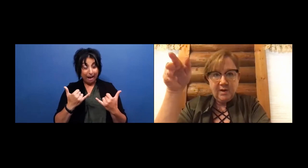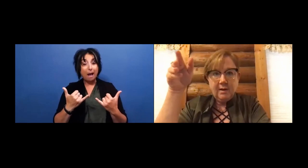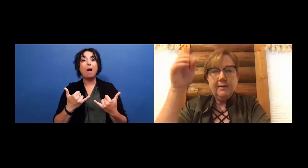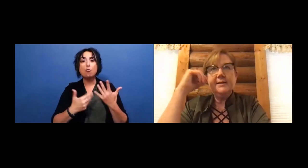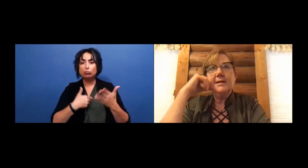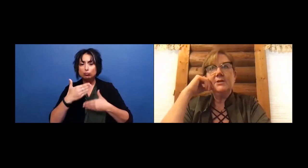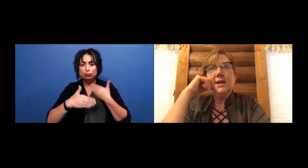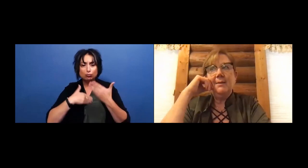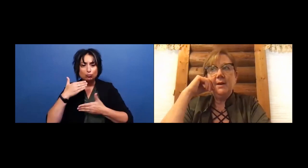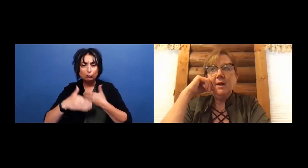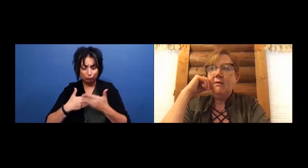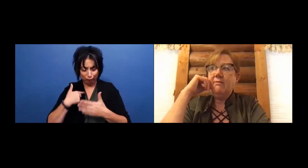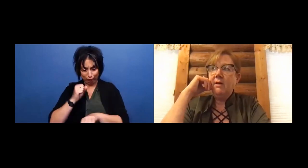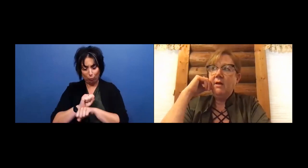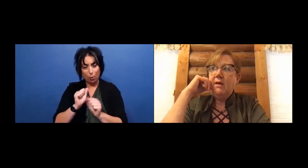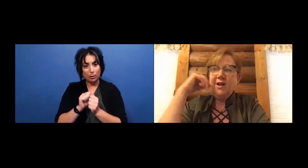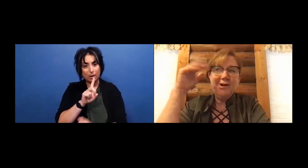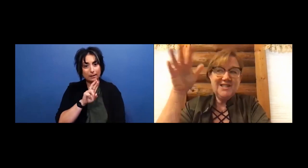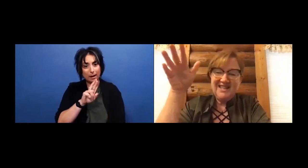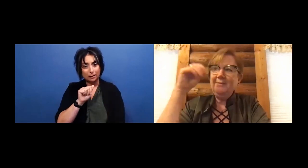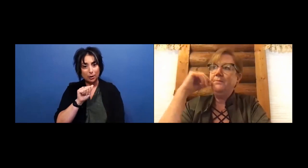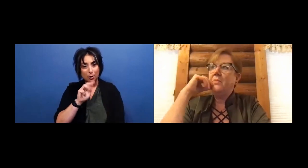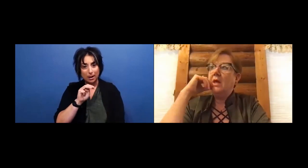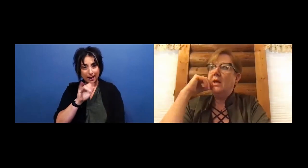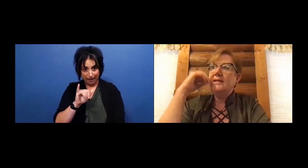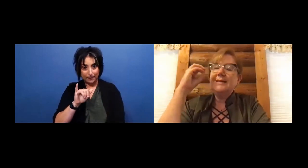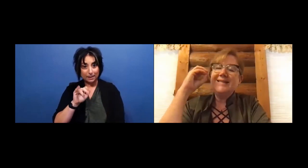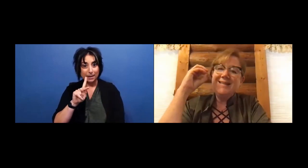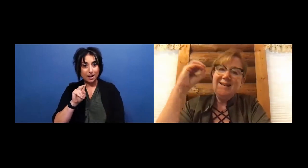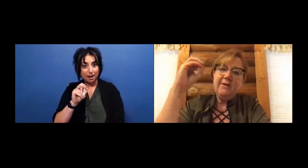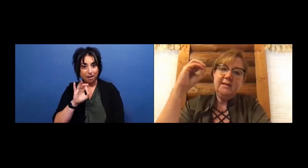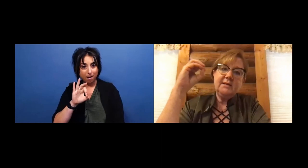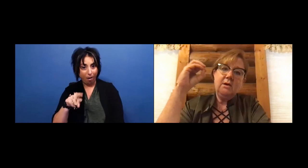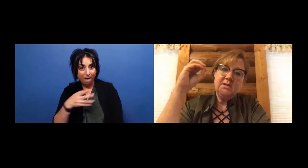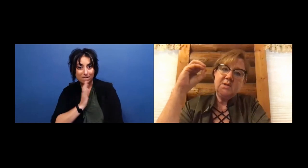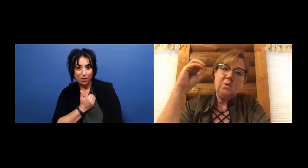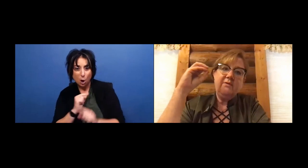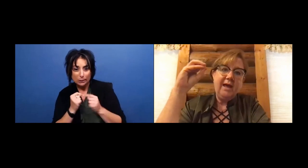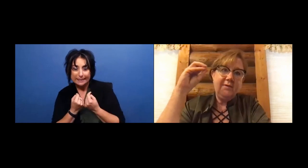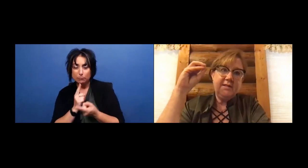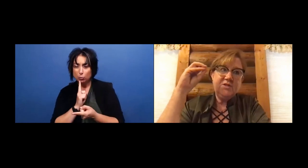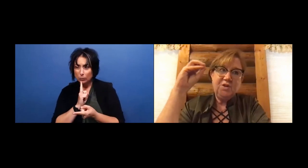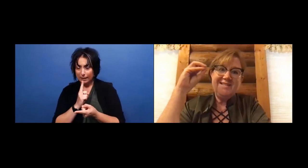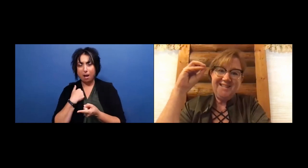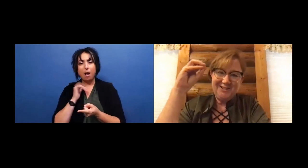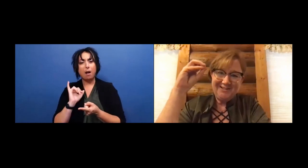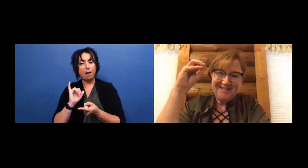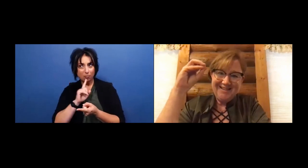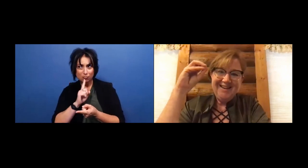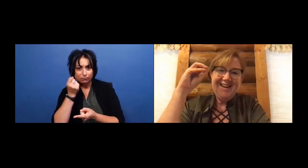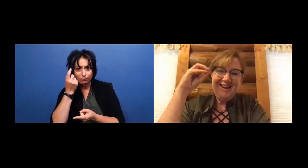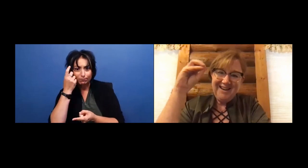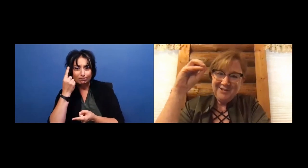with my colleague, Dr. Amy Noff, and our team, is the significance also of having student